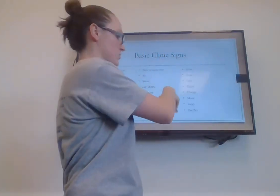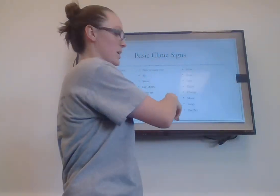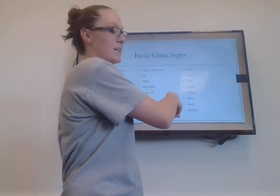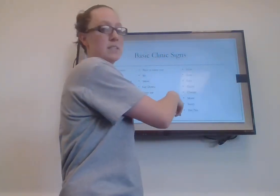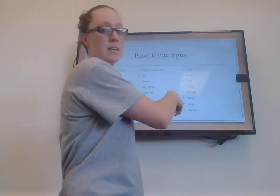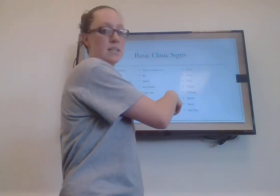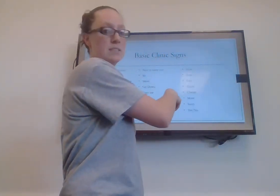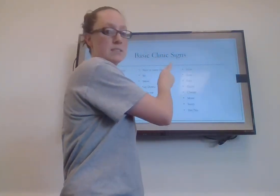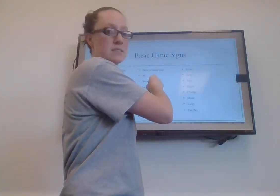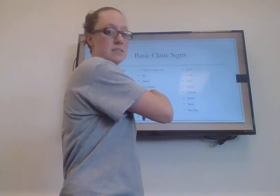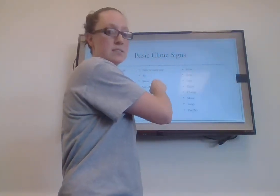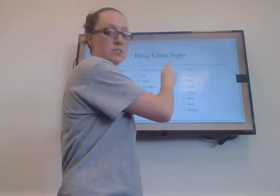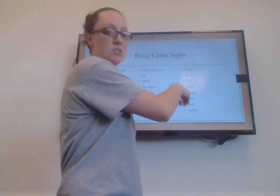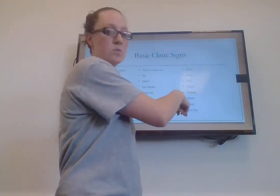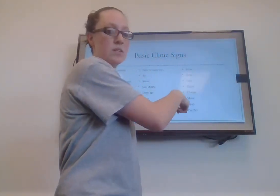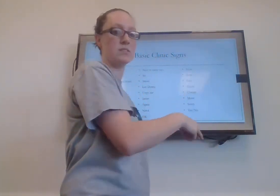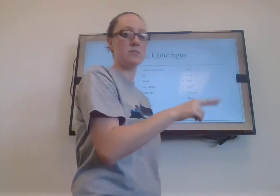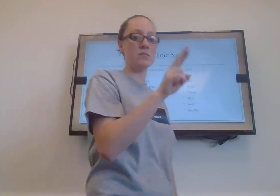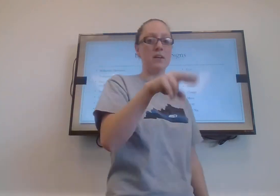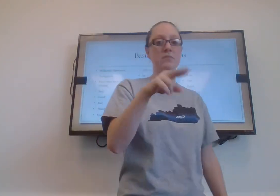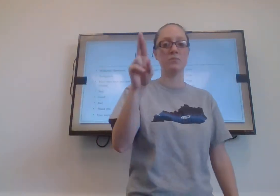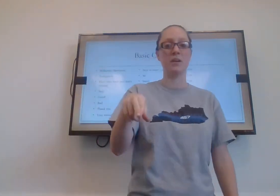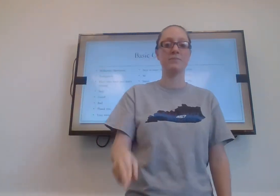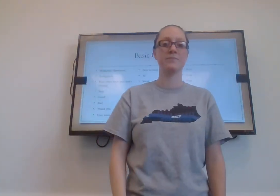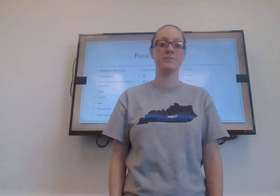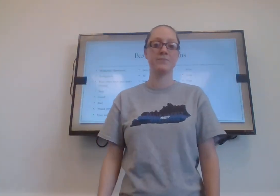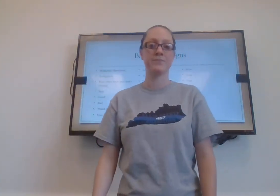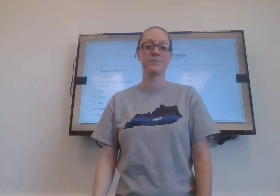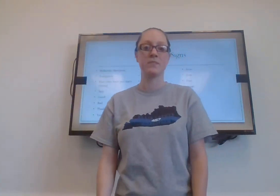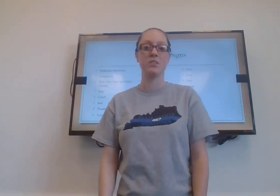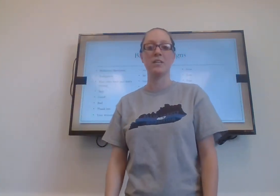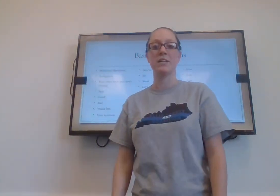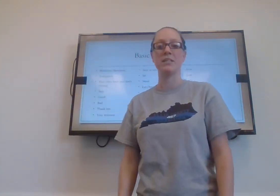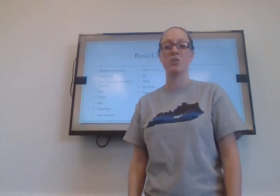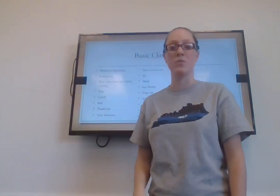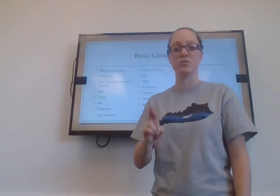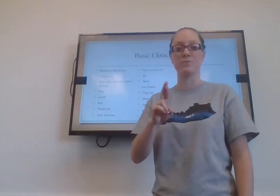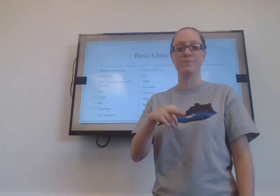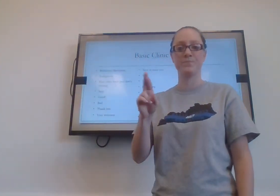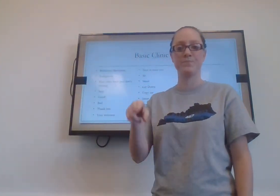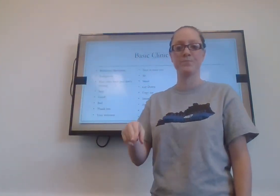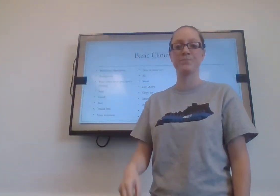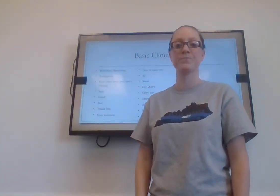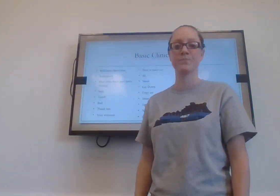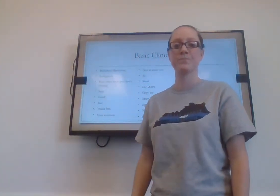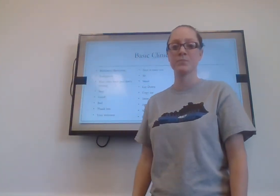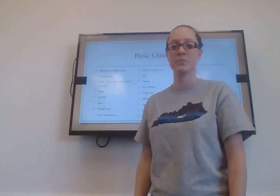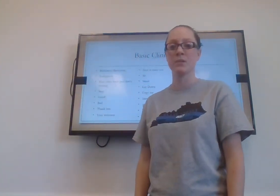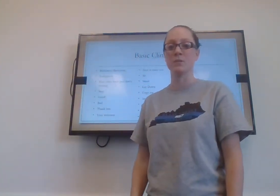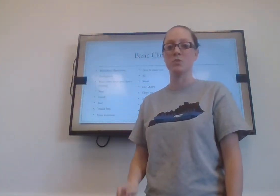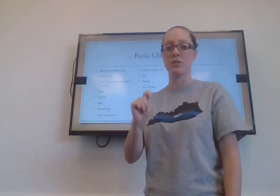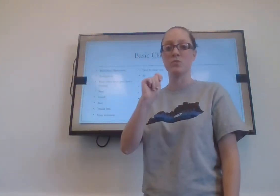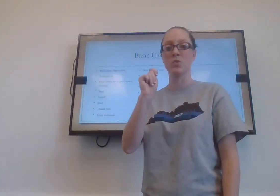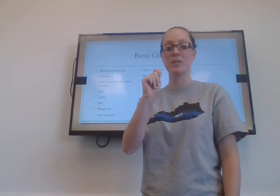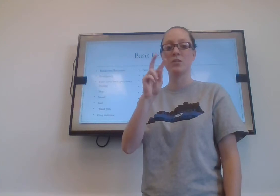right. Again, just twice. Left to right. And you say I need to go to the restroom. So you have toilet or